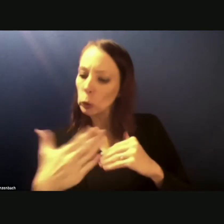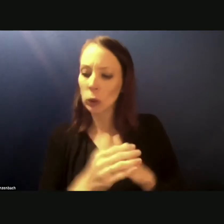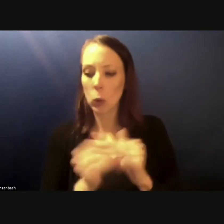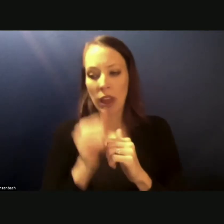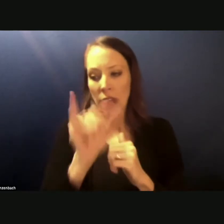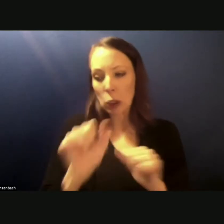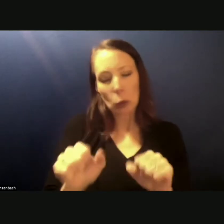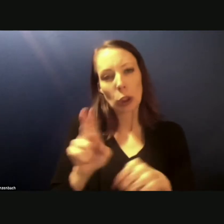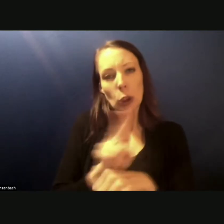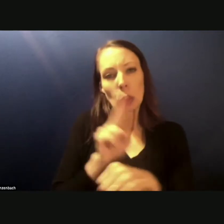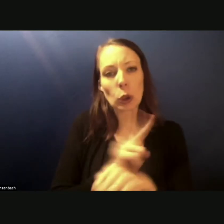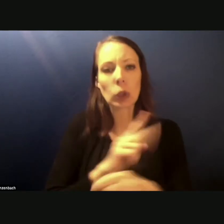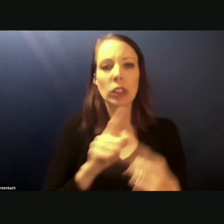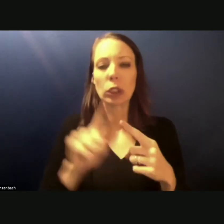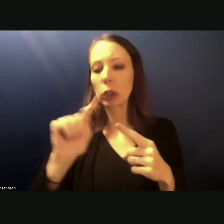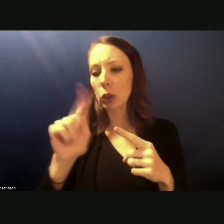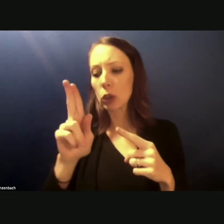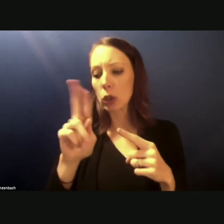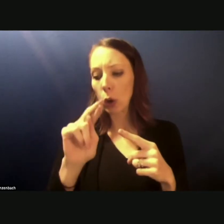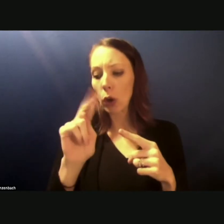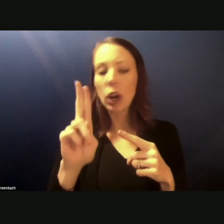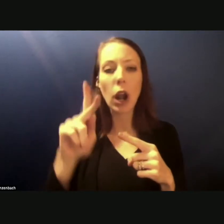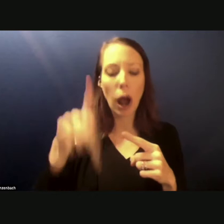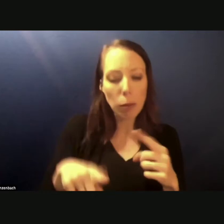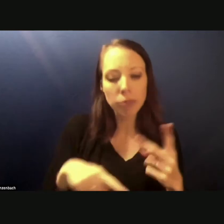you can use like turnips, um,